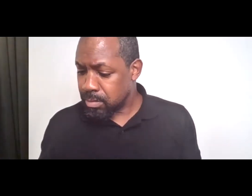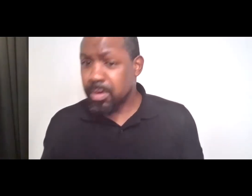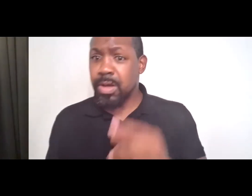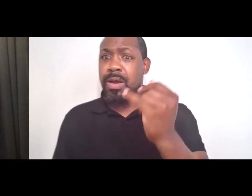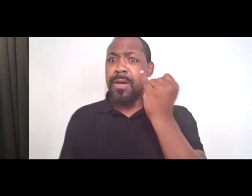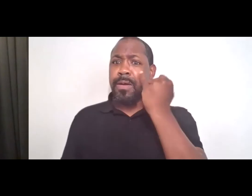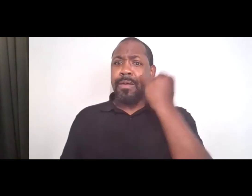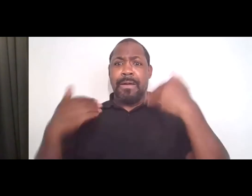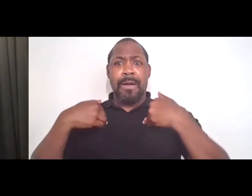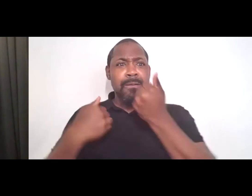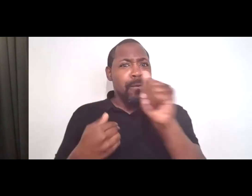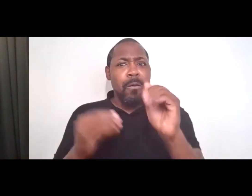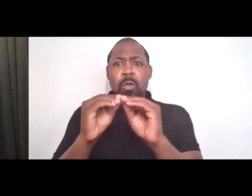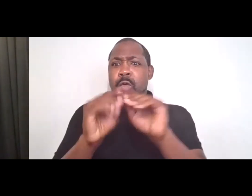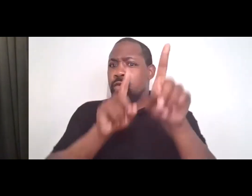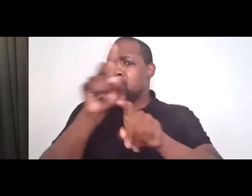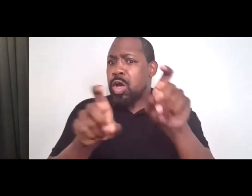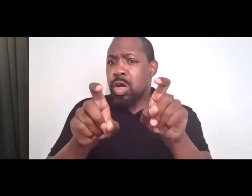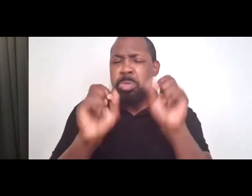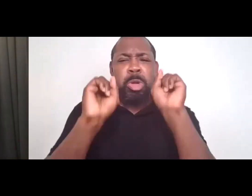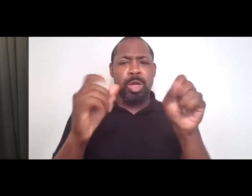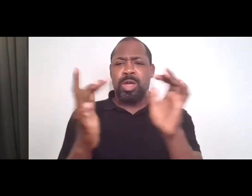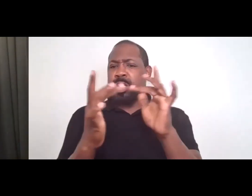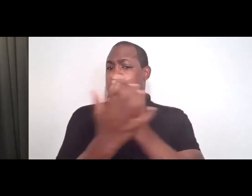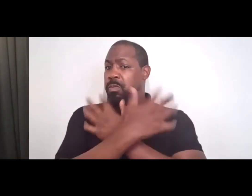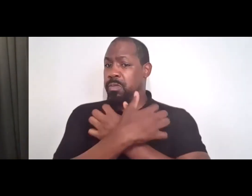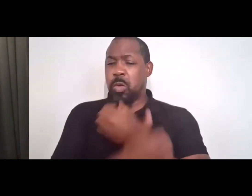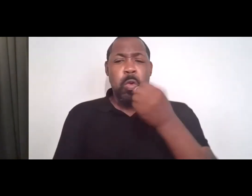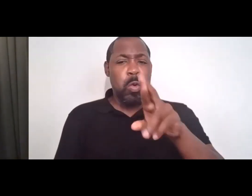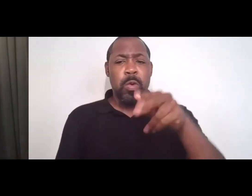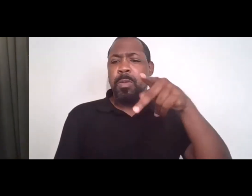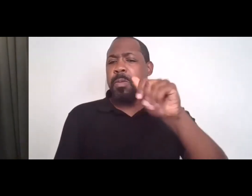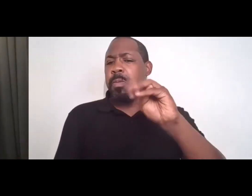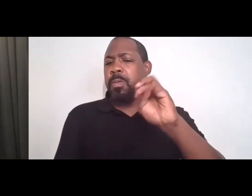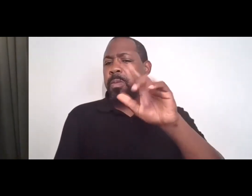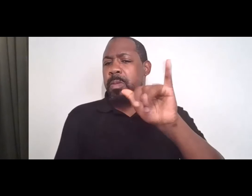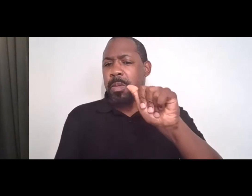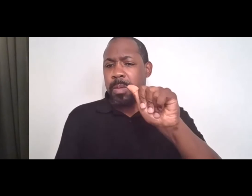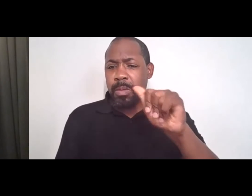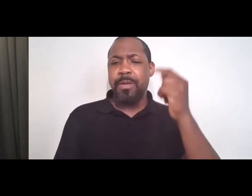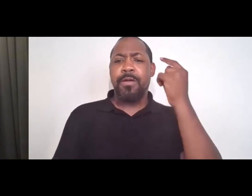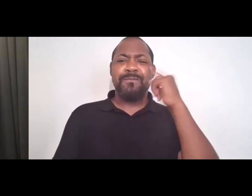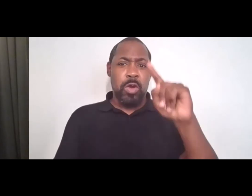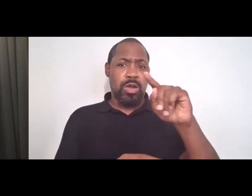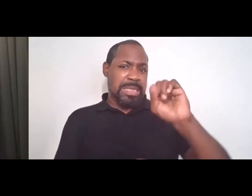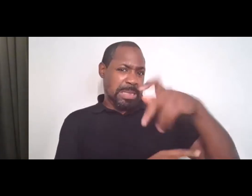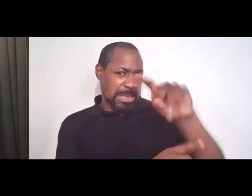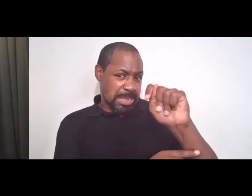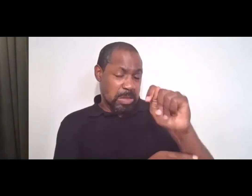everybody. So you'll definitely hear from us about that. And if there's any questions, please contact Pam